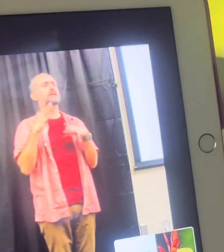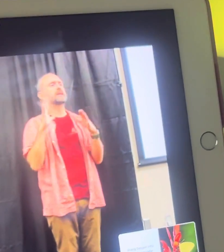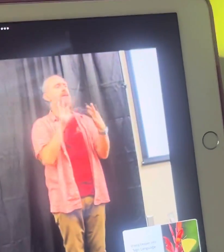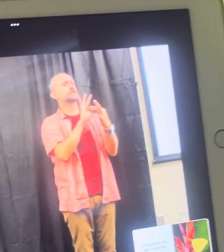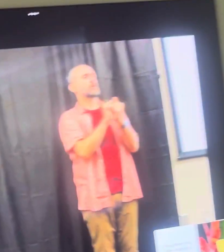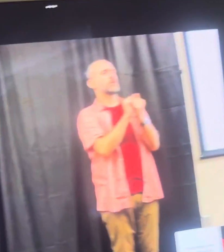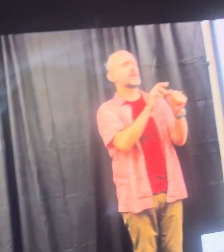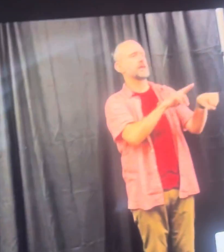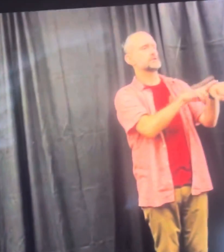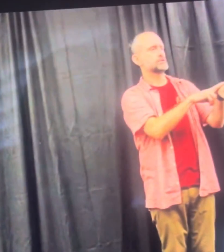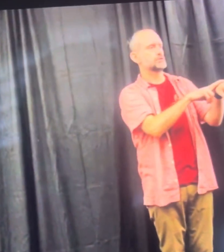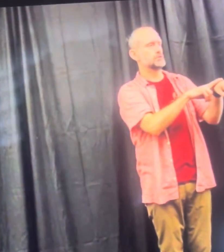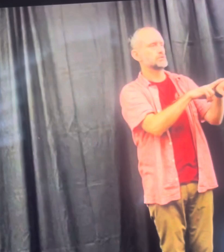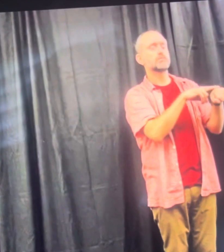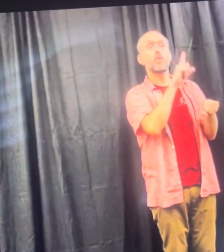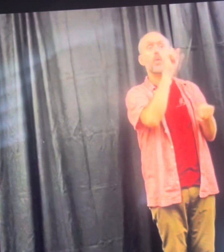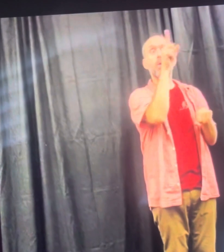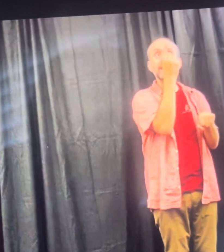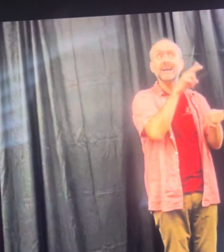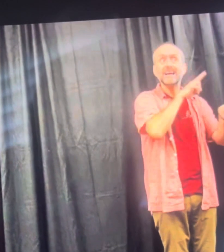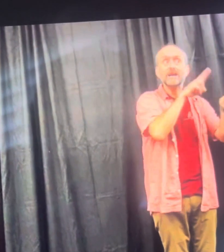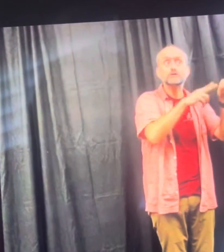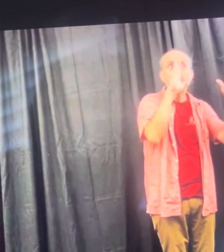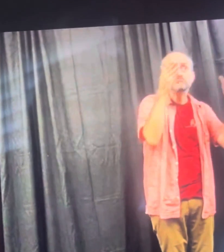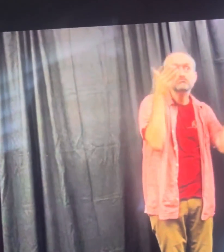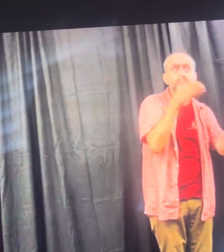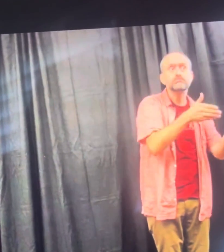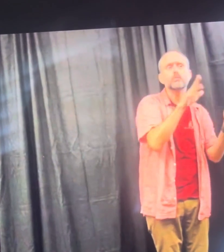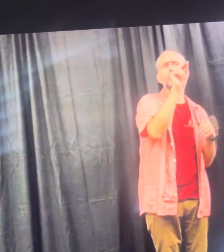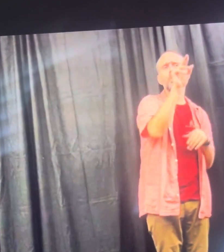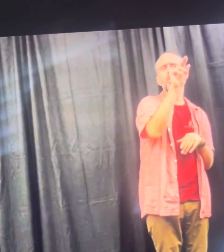So really the example is connection with nature.